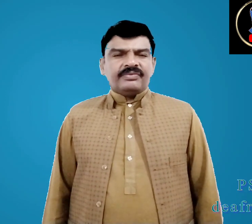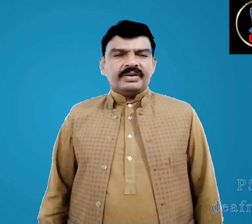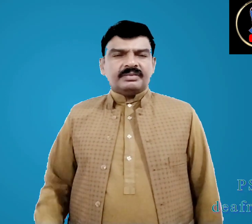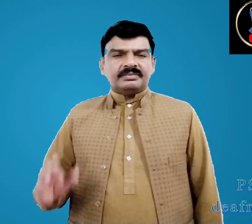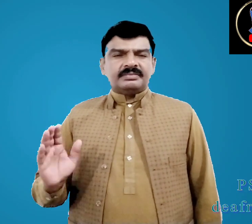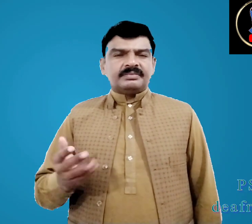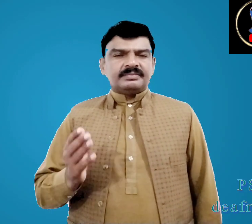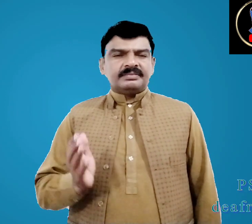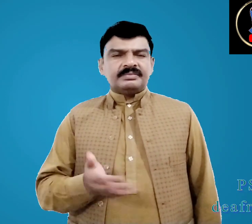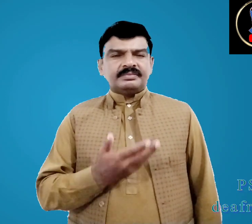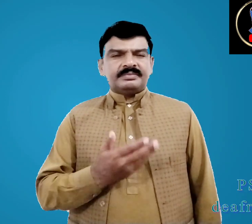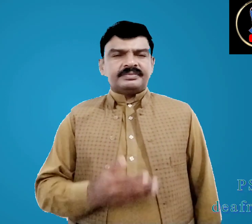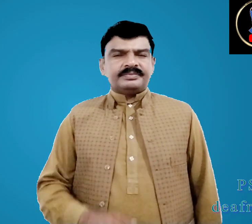often,